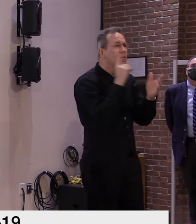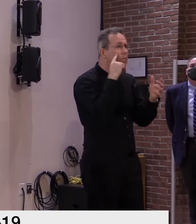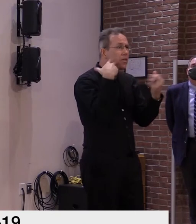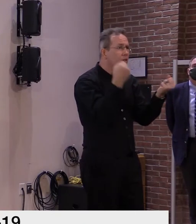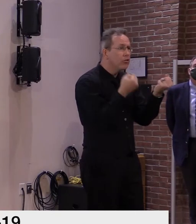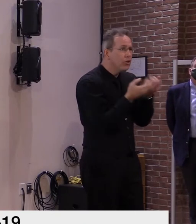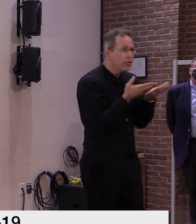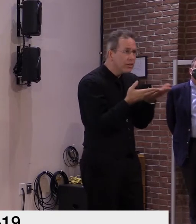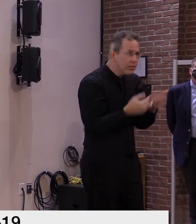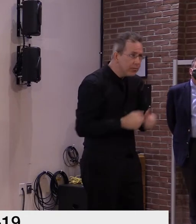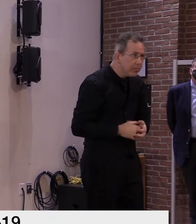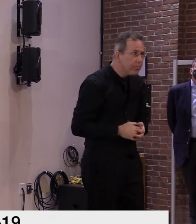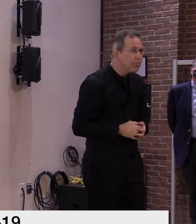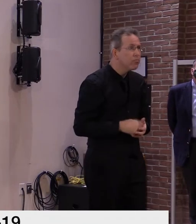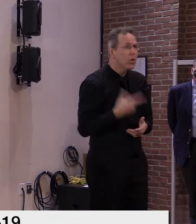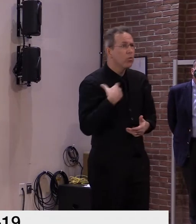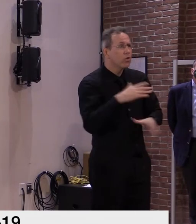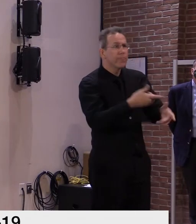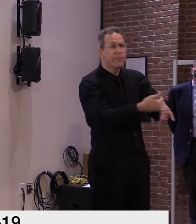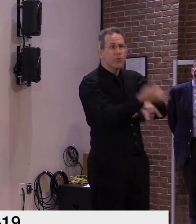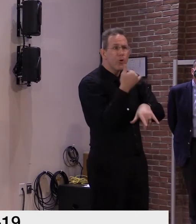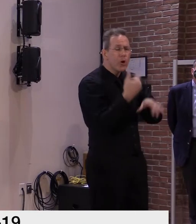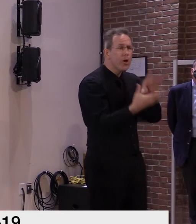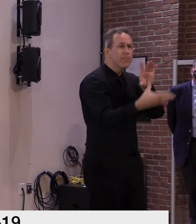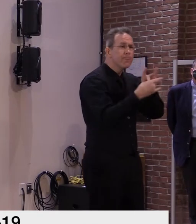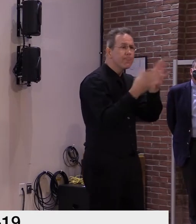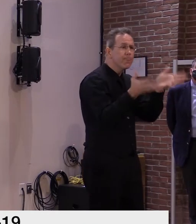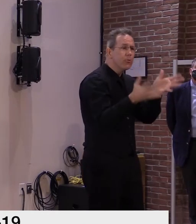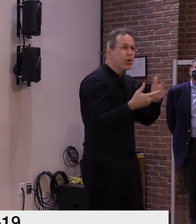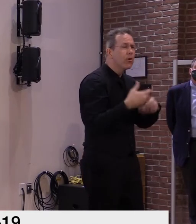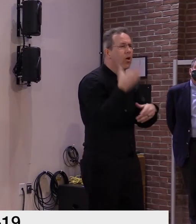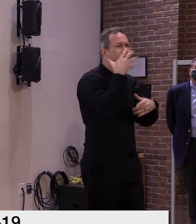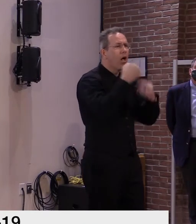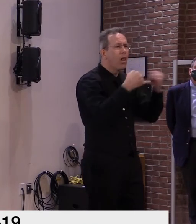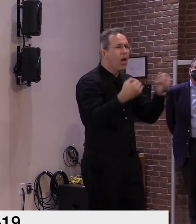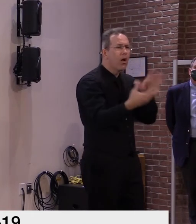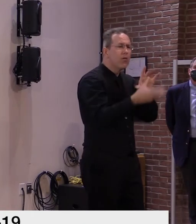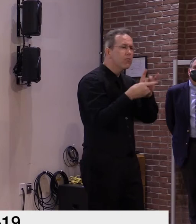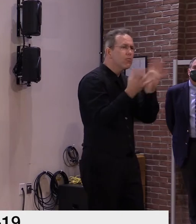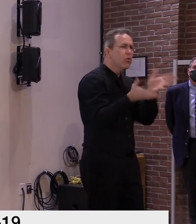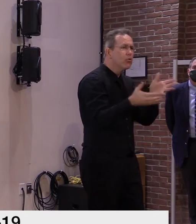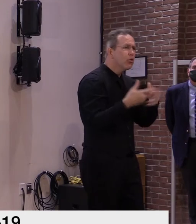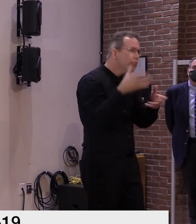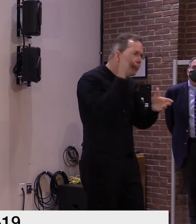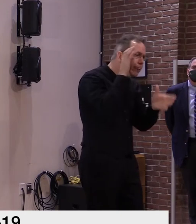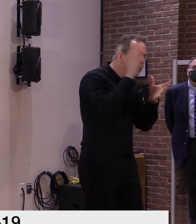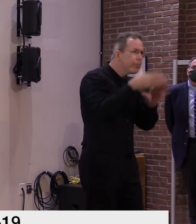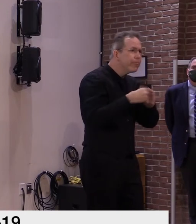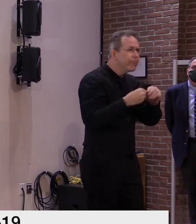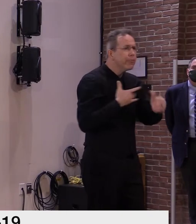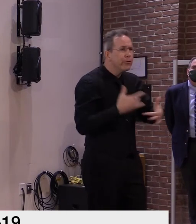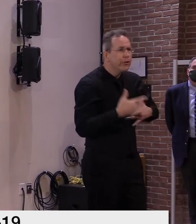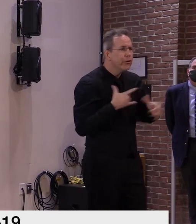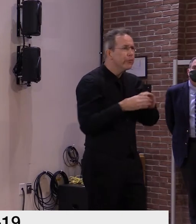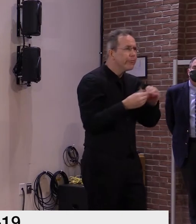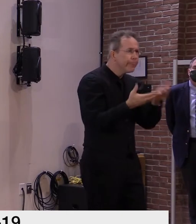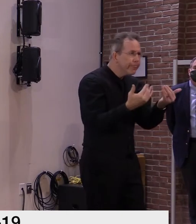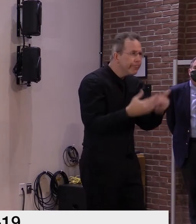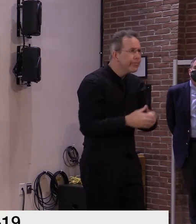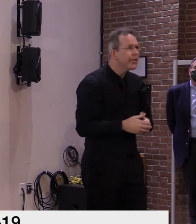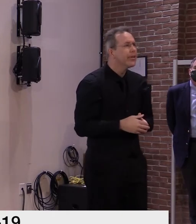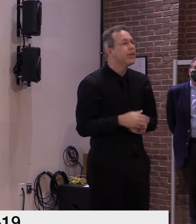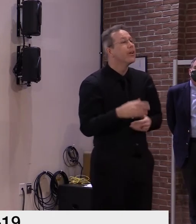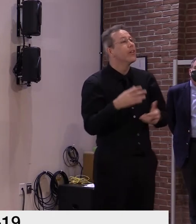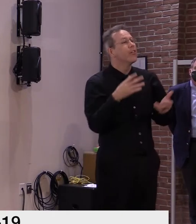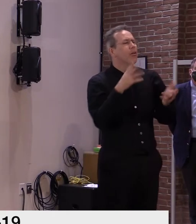call. And then continuing to look across other grants and opportunities that are coming into the state so that we